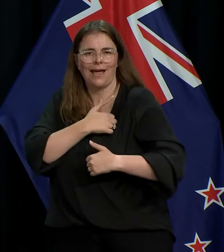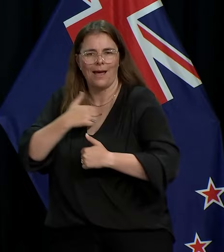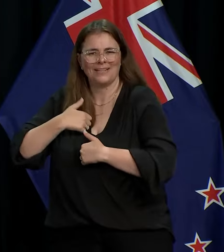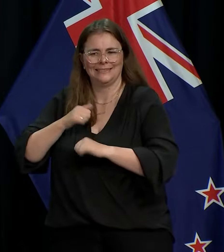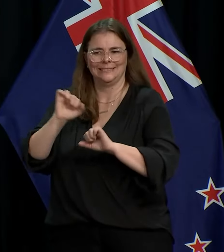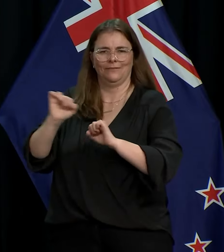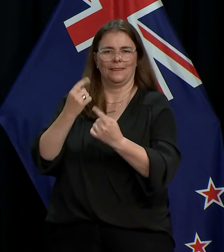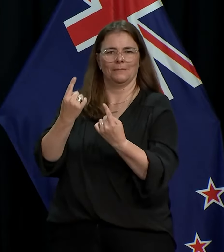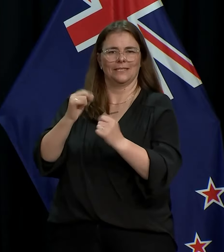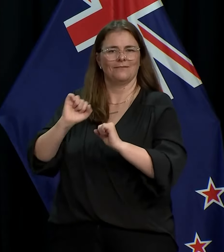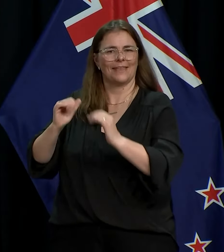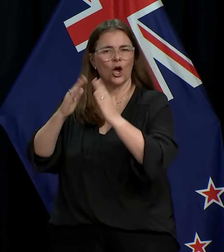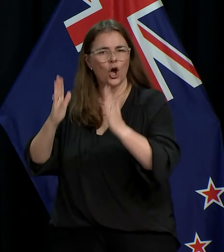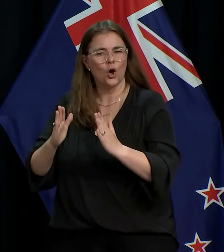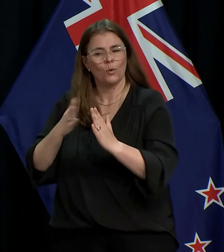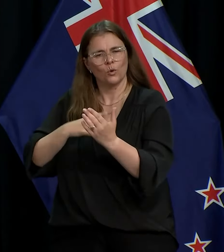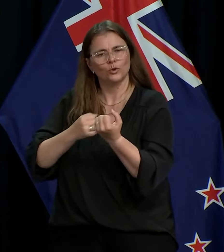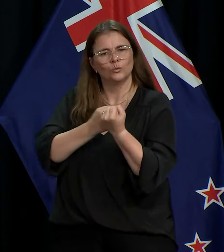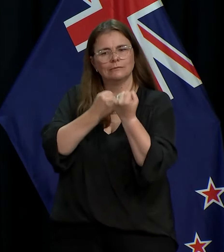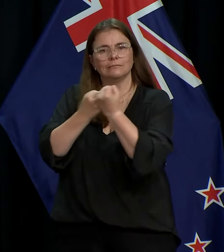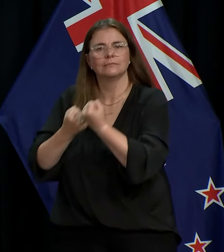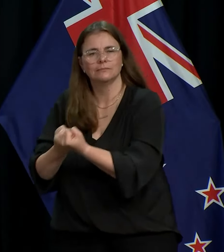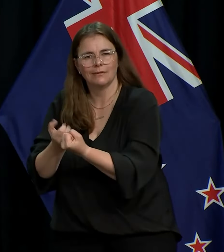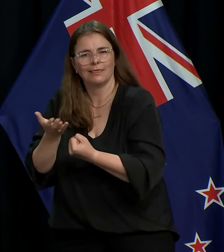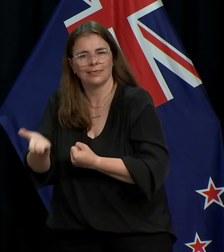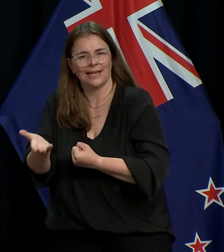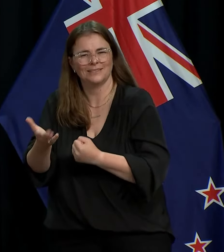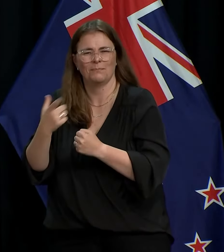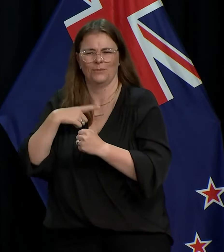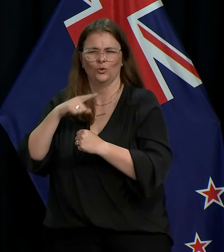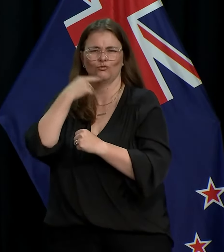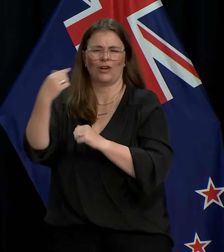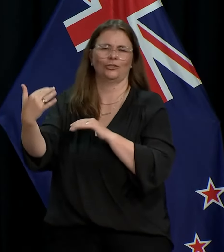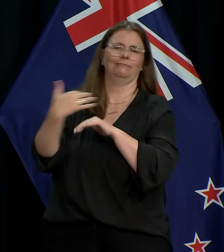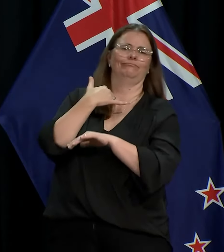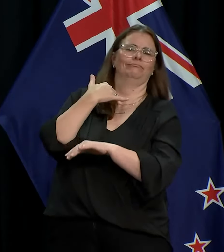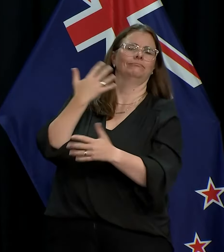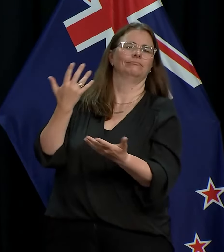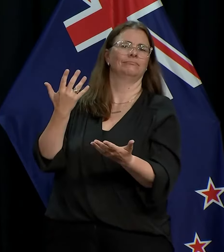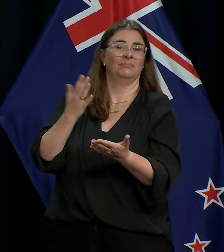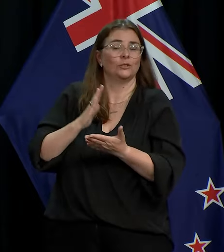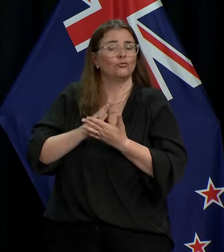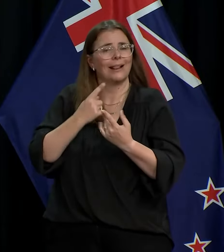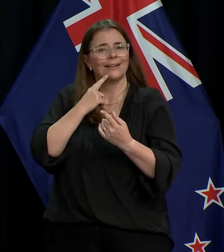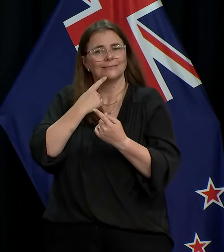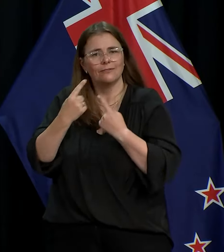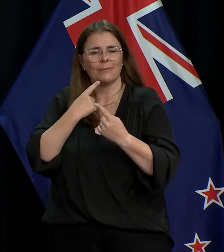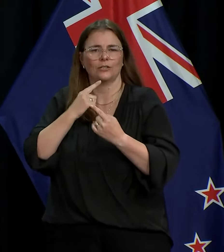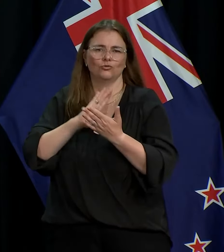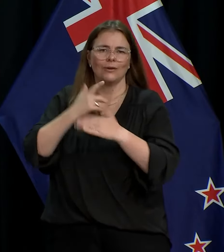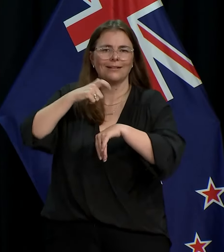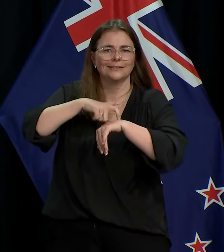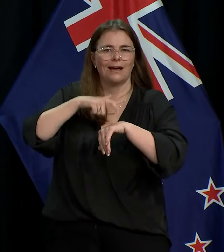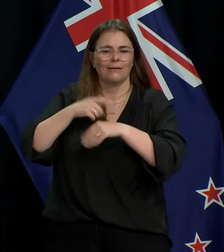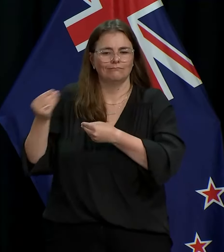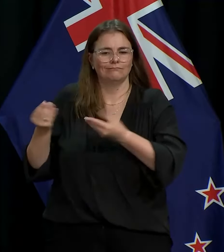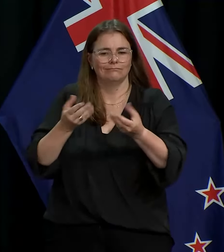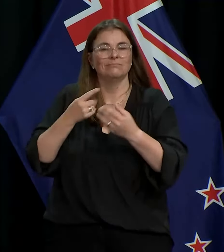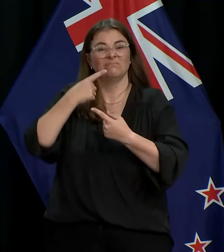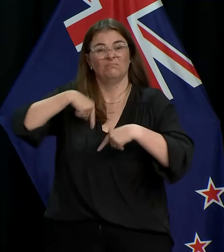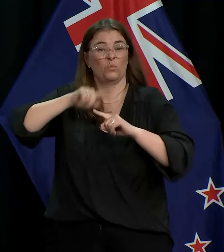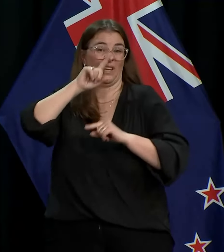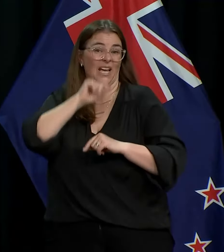defend themselves and their homeland against the invasion by Russia. That includes real-time information, and that's what our people will be supporting them